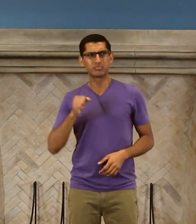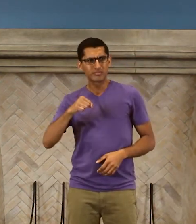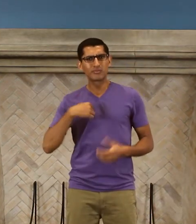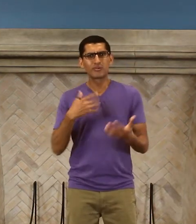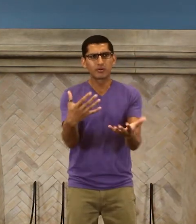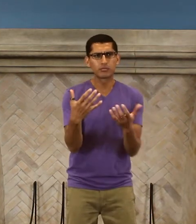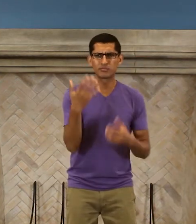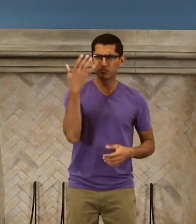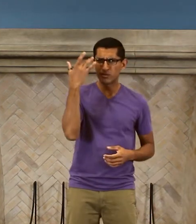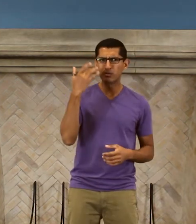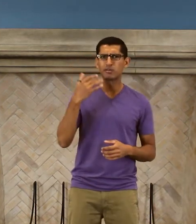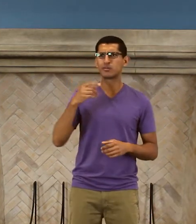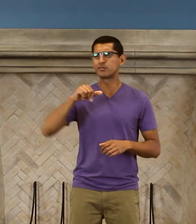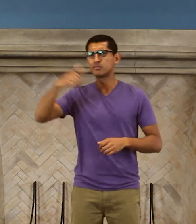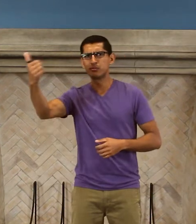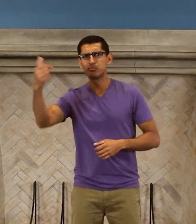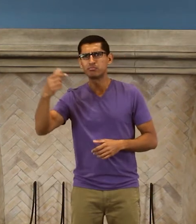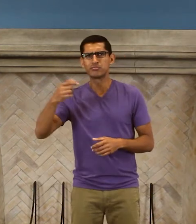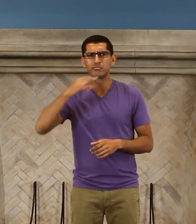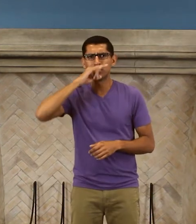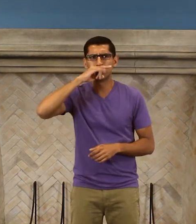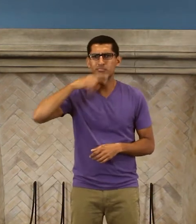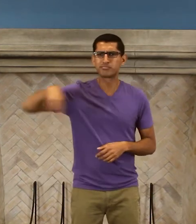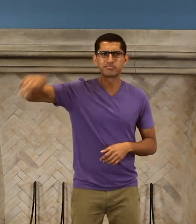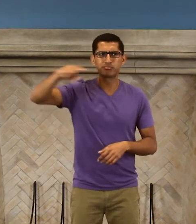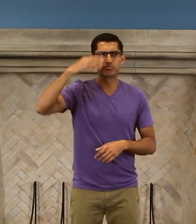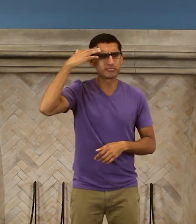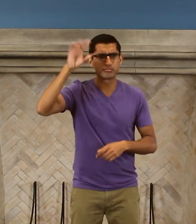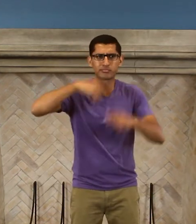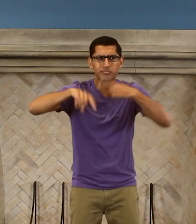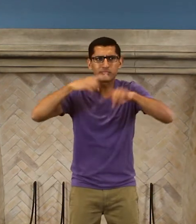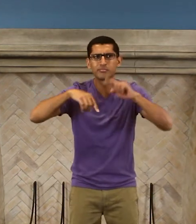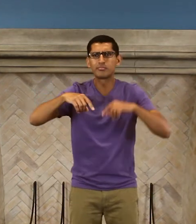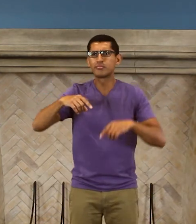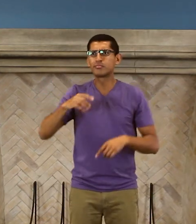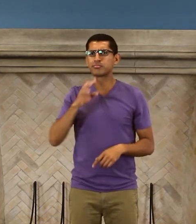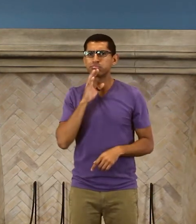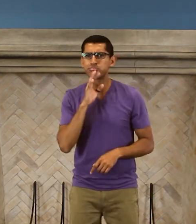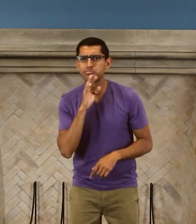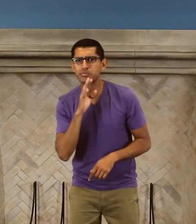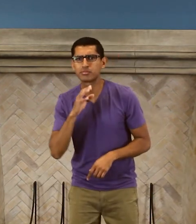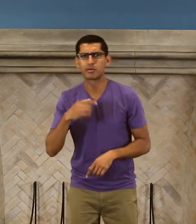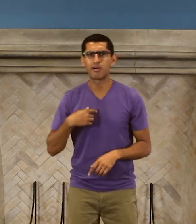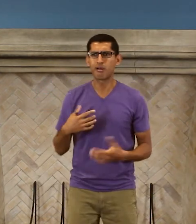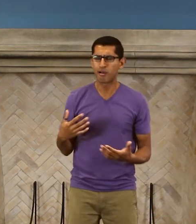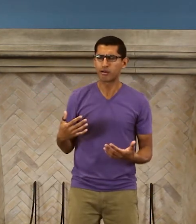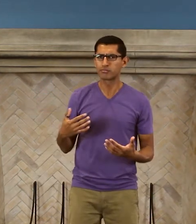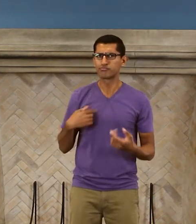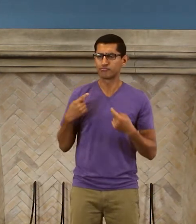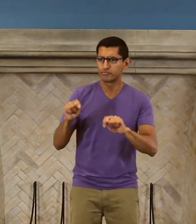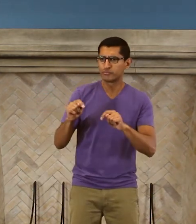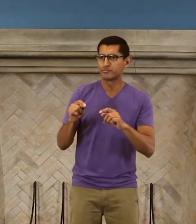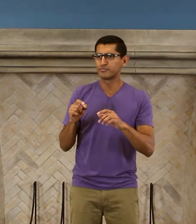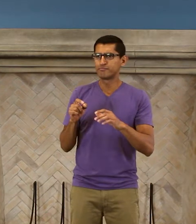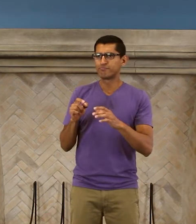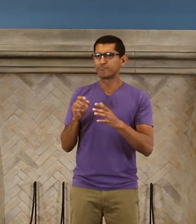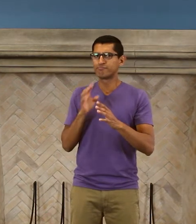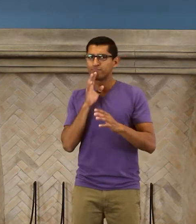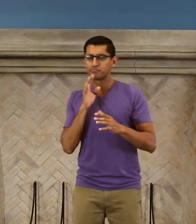The teacher told me about the possibility to learn to speak. And yes, I wanted that because I knew not all kids signed. They spoke, and I wanted to